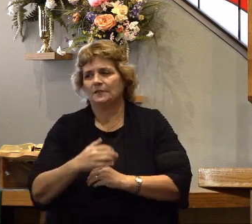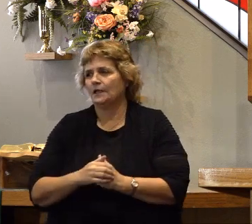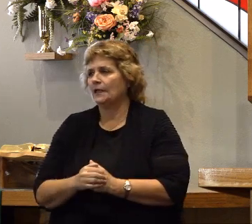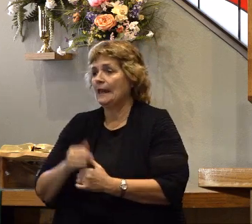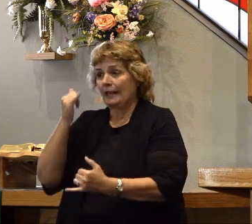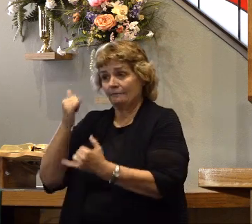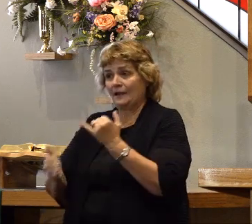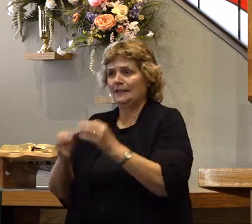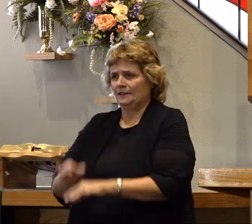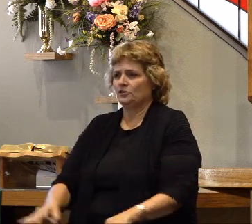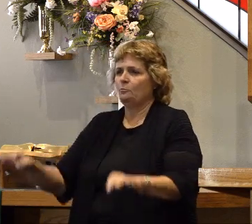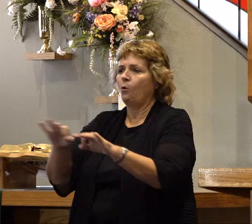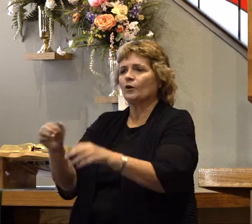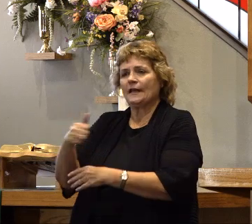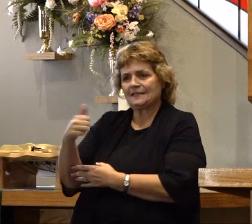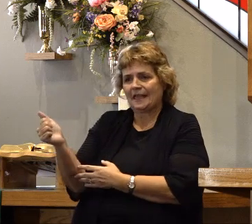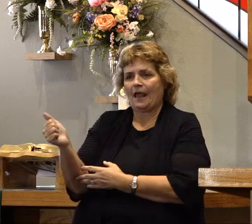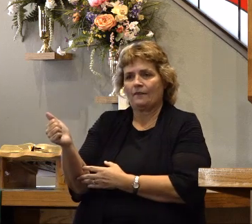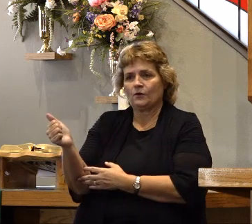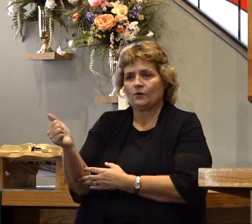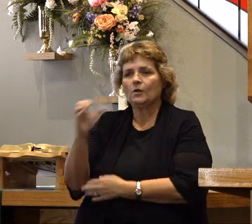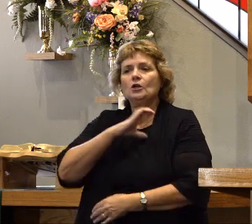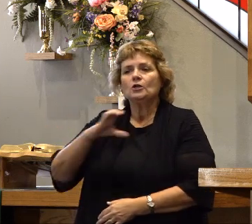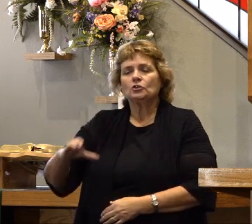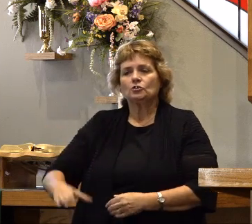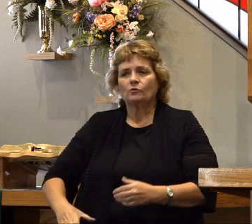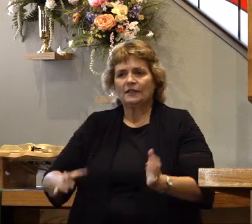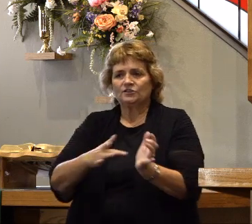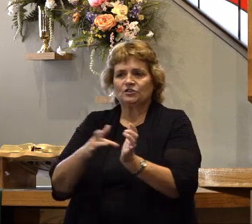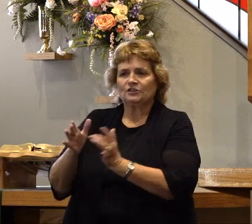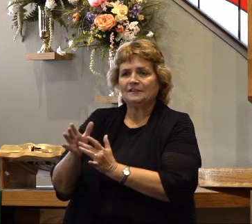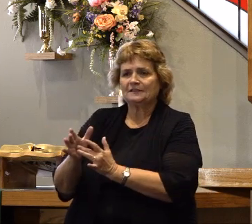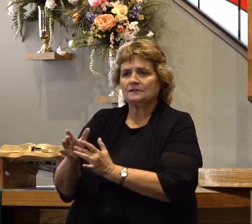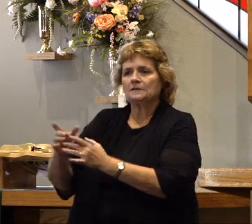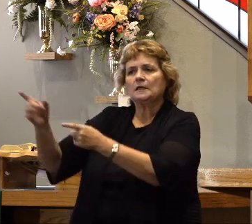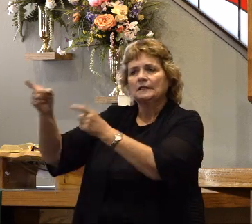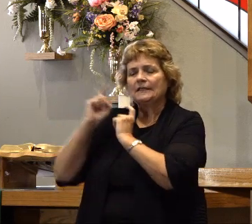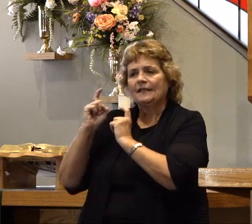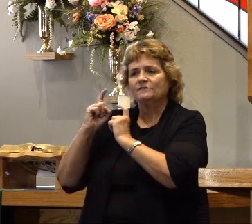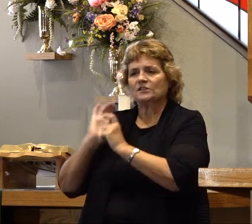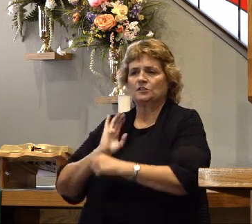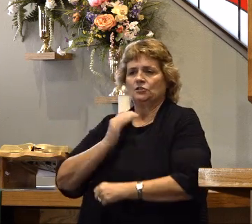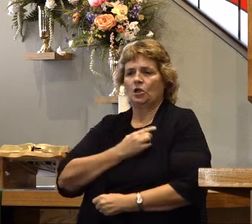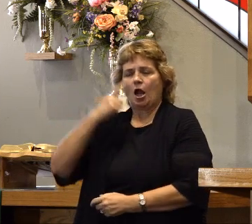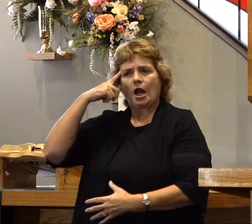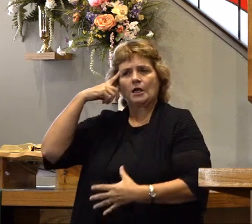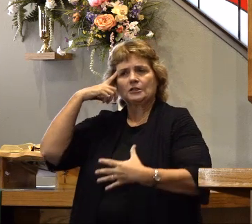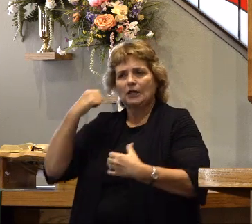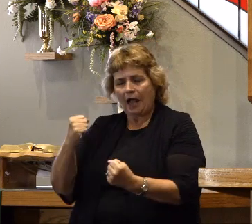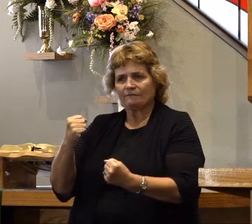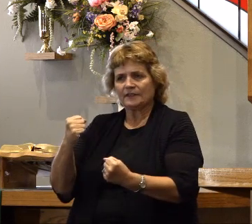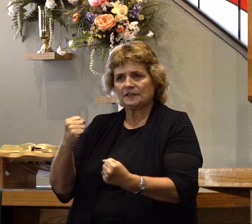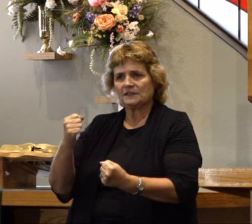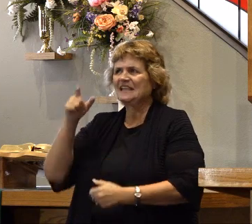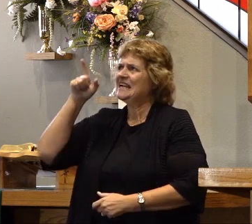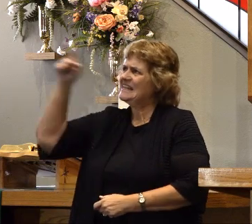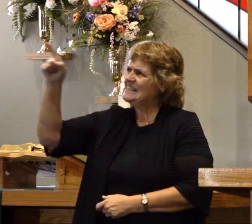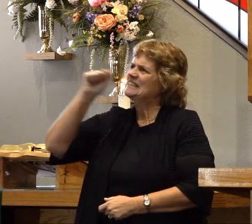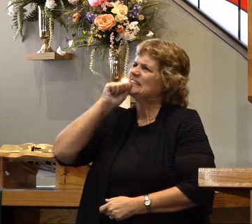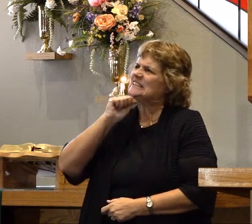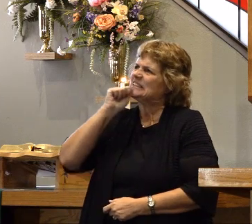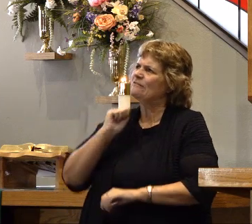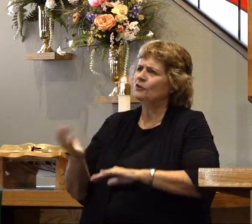others, Christ Jesus is our confidence. His payment on our behalf